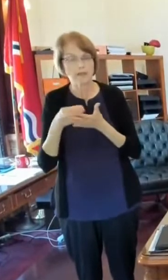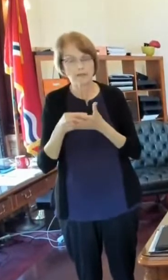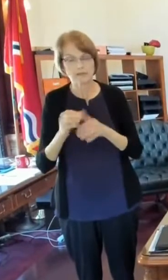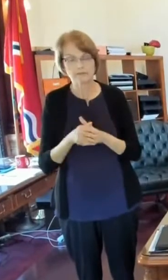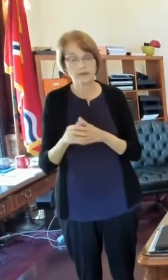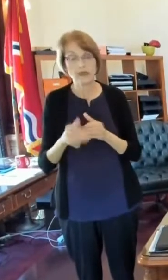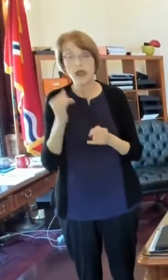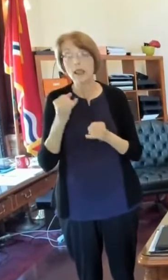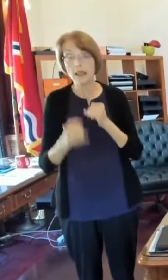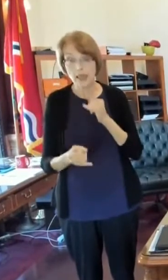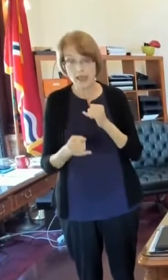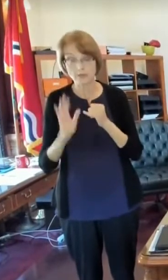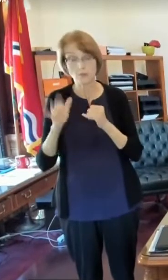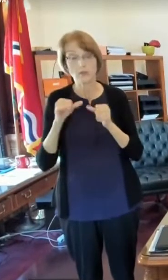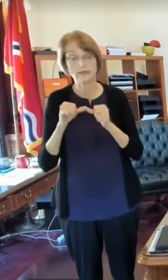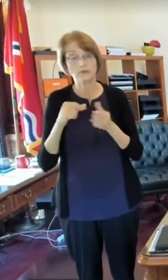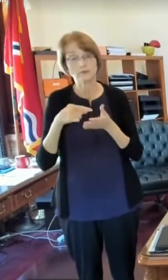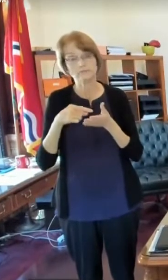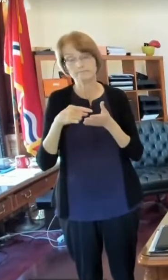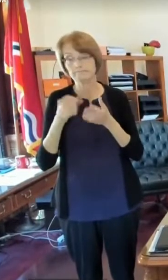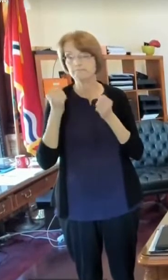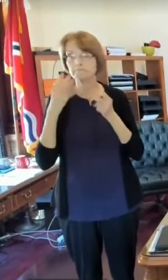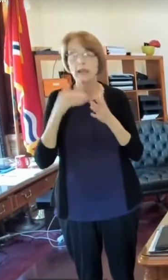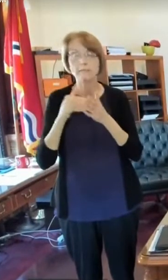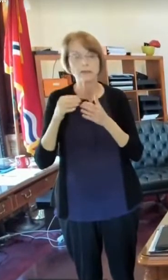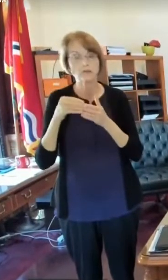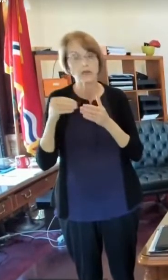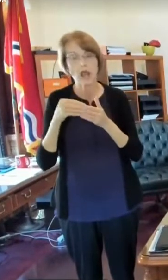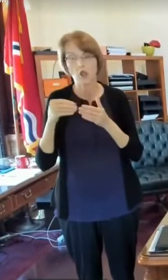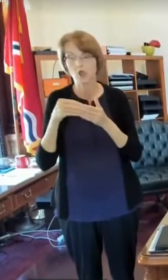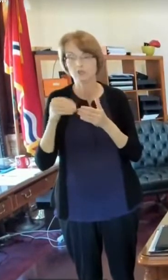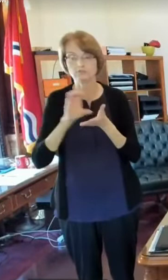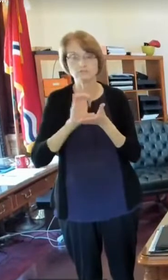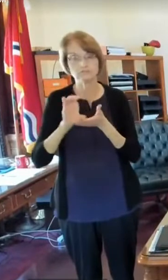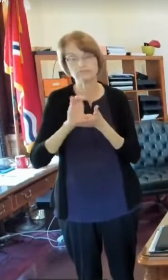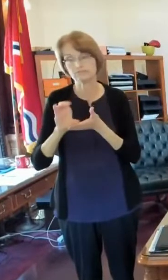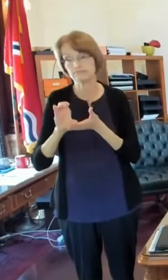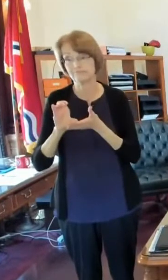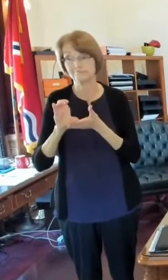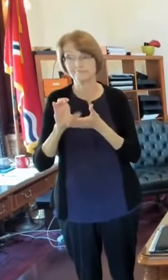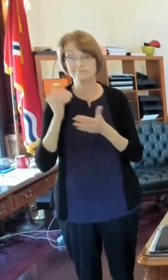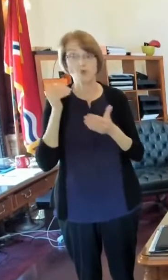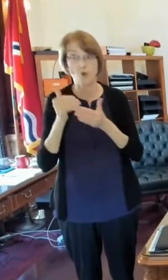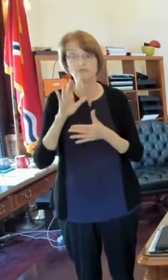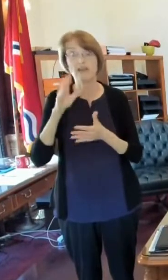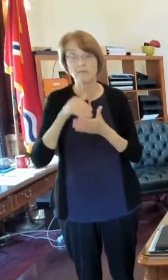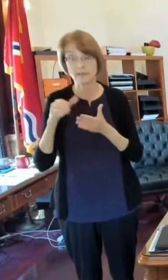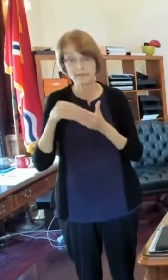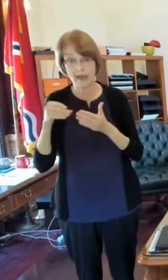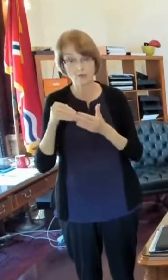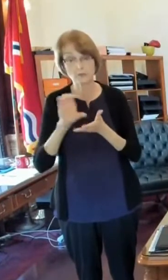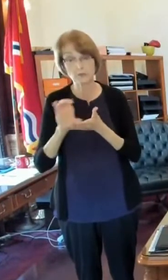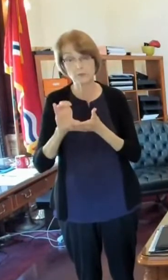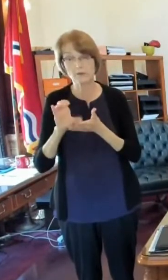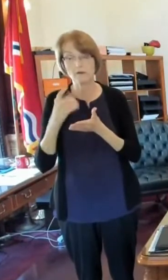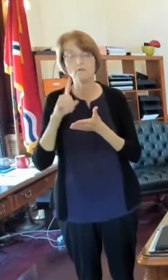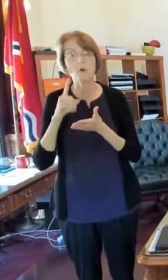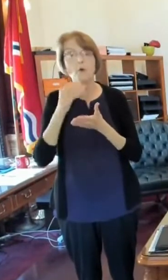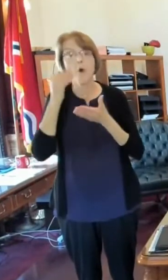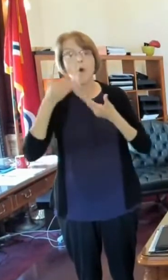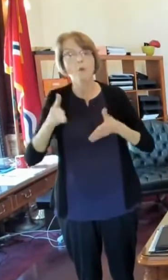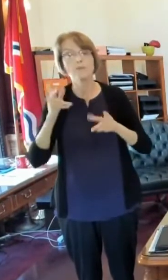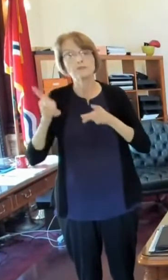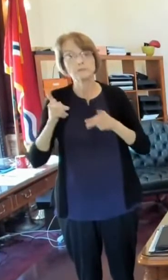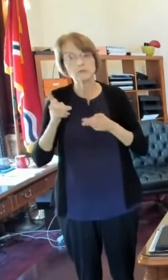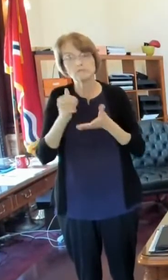we are spending, continue to spend millions of dollars, probably close to $5 million on homeless services. So